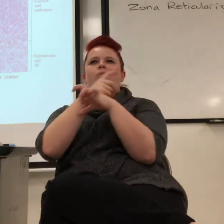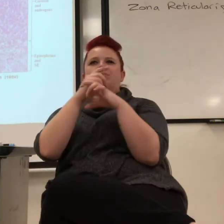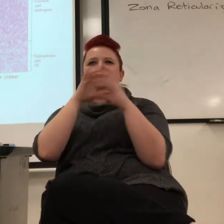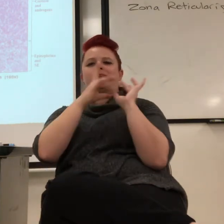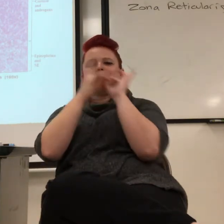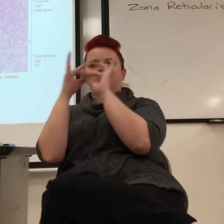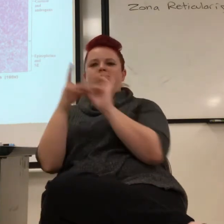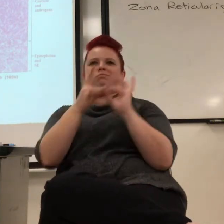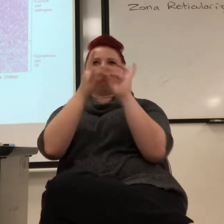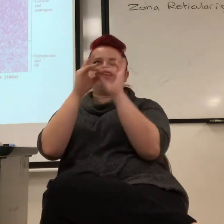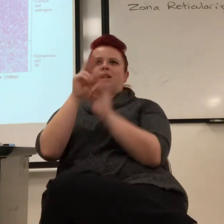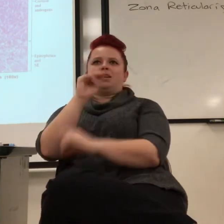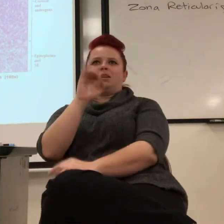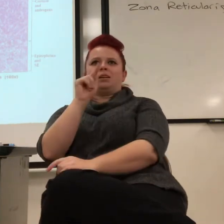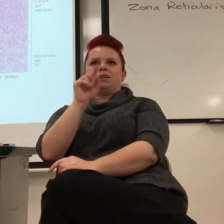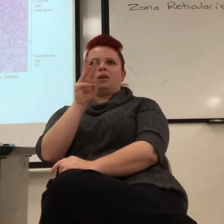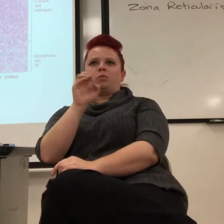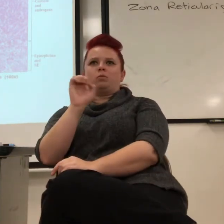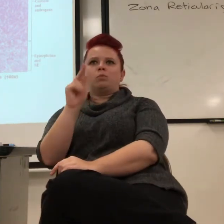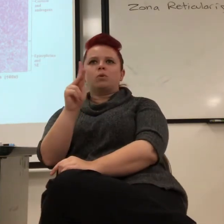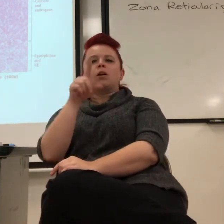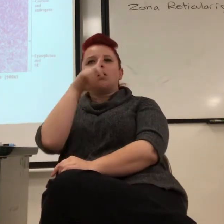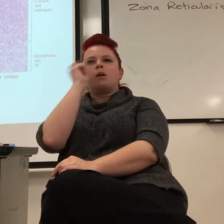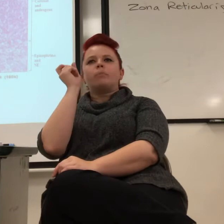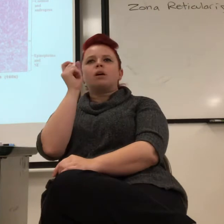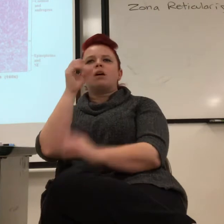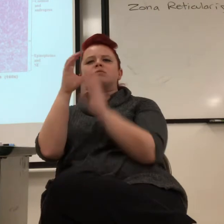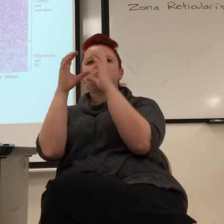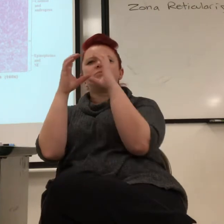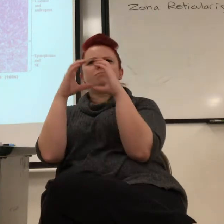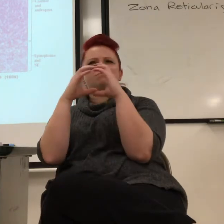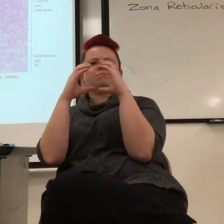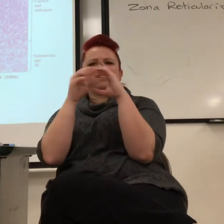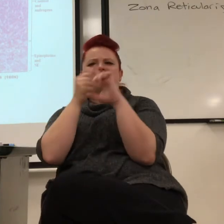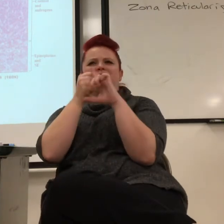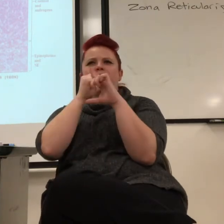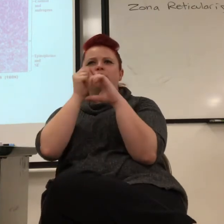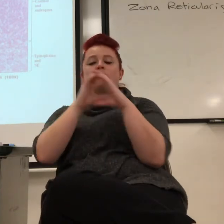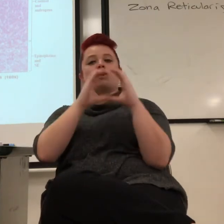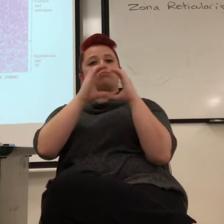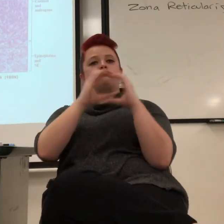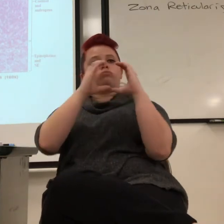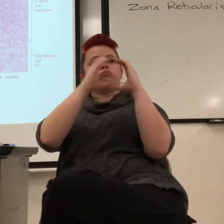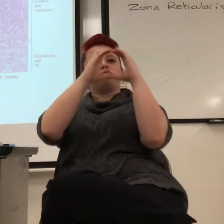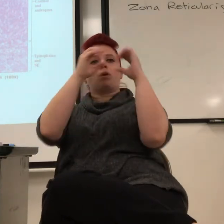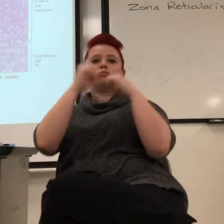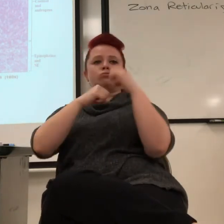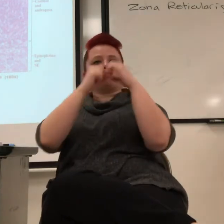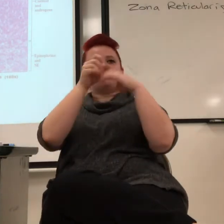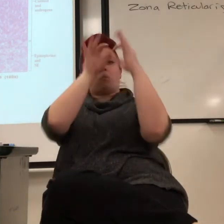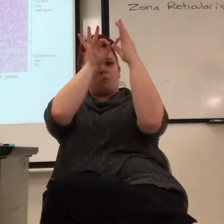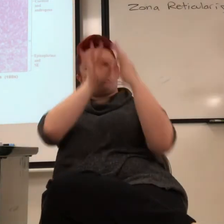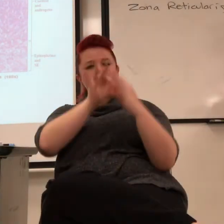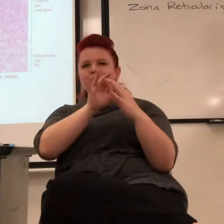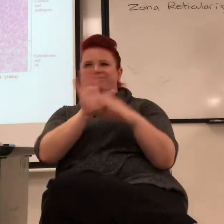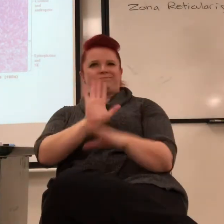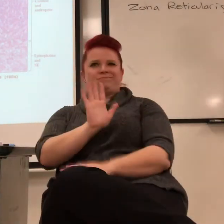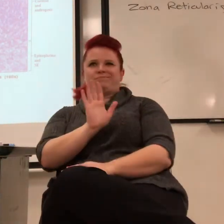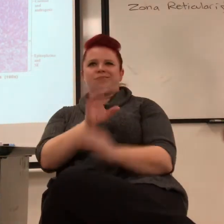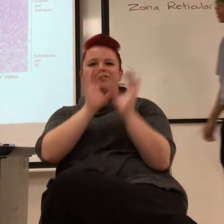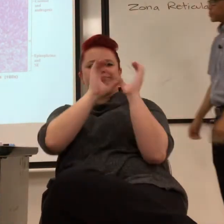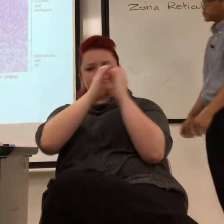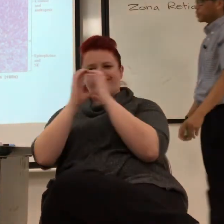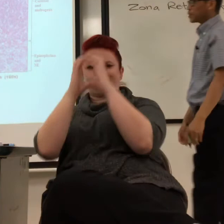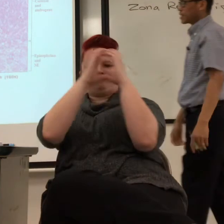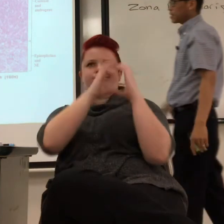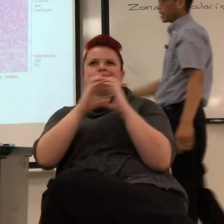they're not arranged in any orderly fashion, just complex network of cells. This zone is usually not that big.